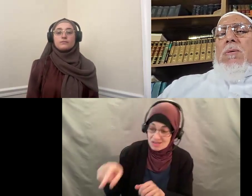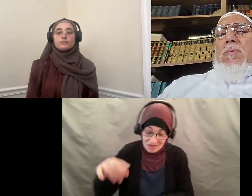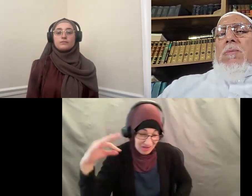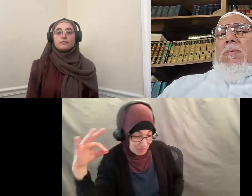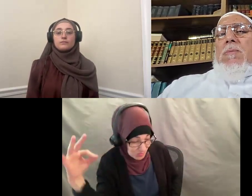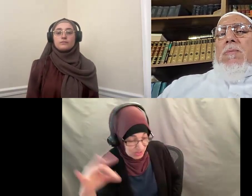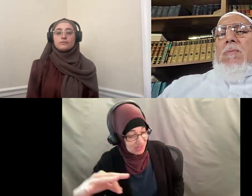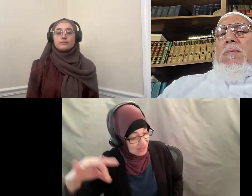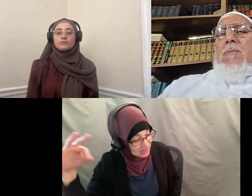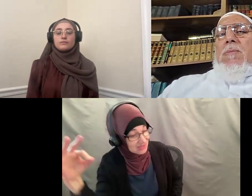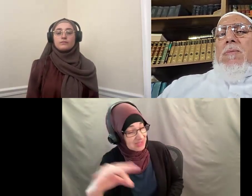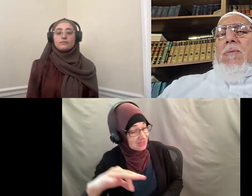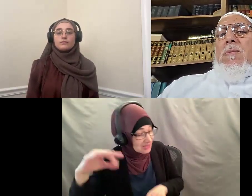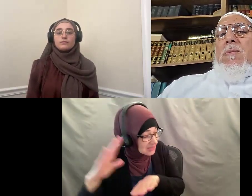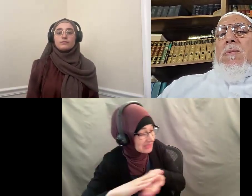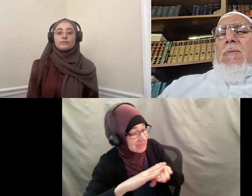Lut.